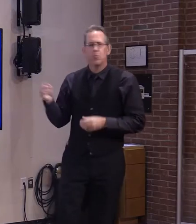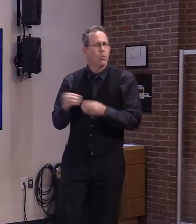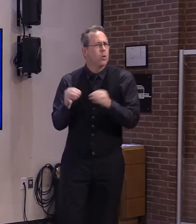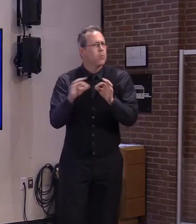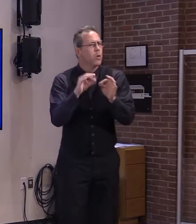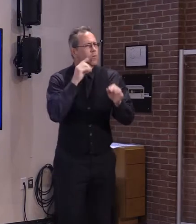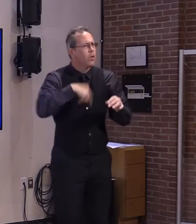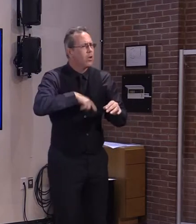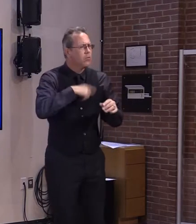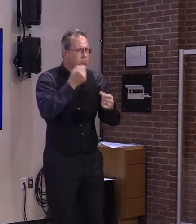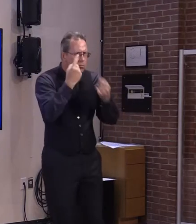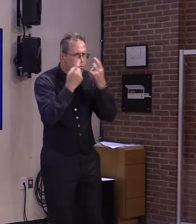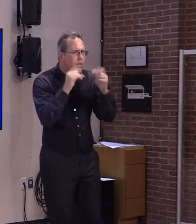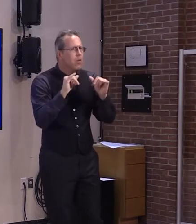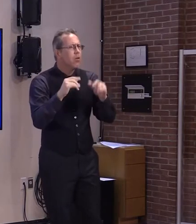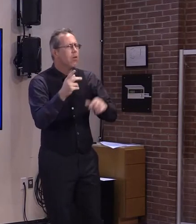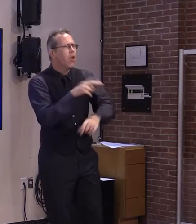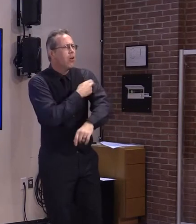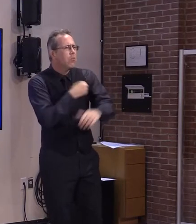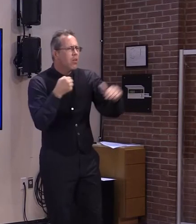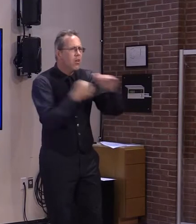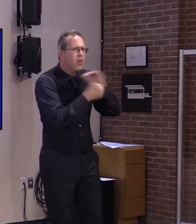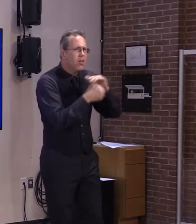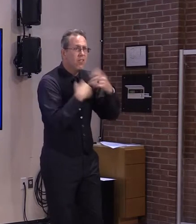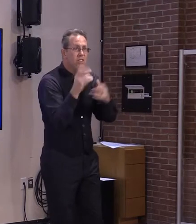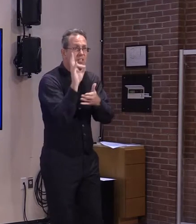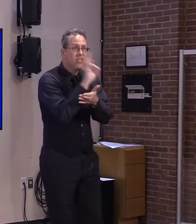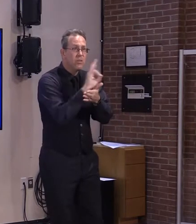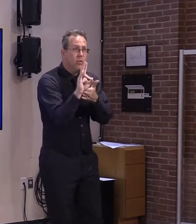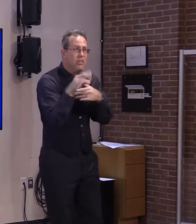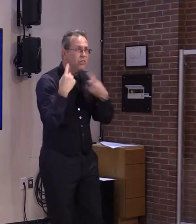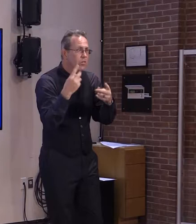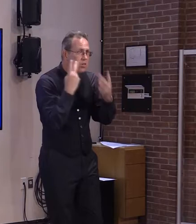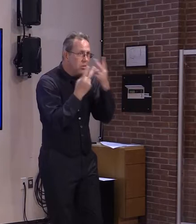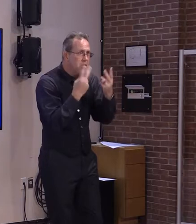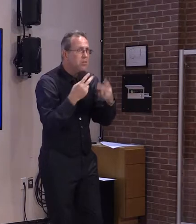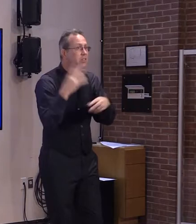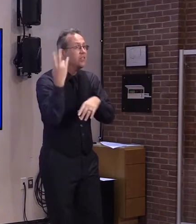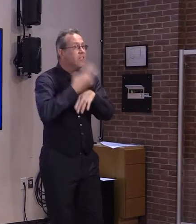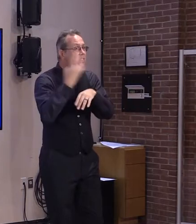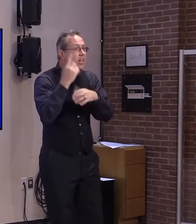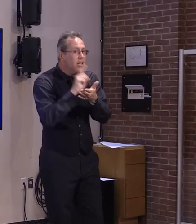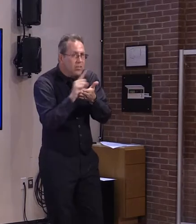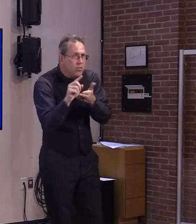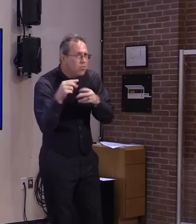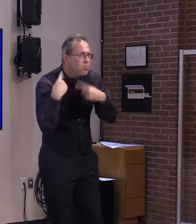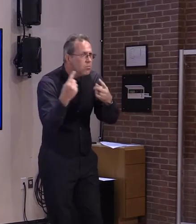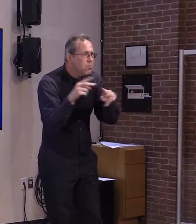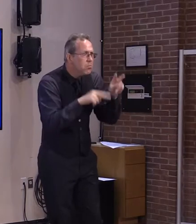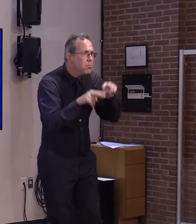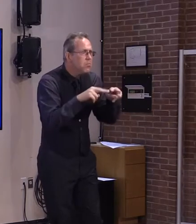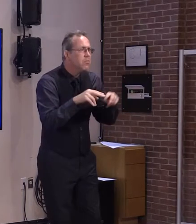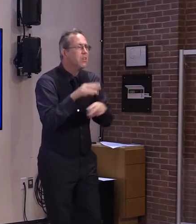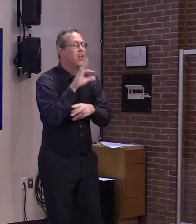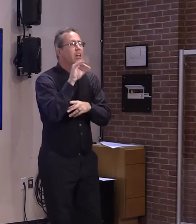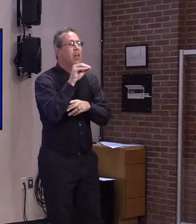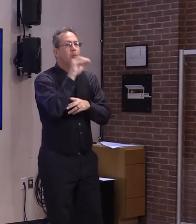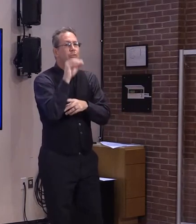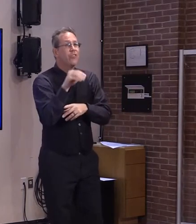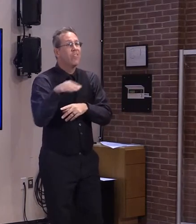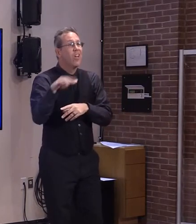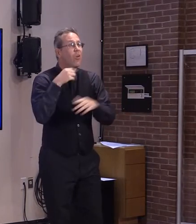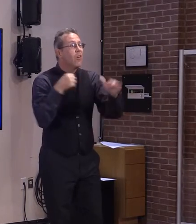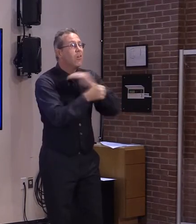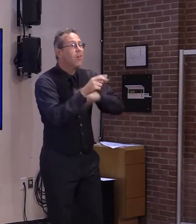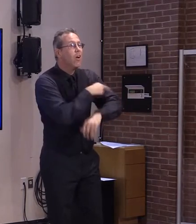the hospital over the last 7 days have been unvaccinated. So again, all the more reason to convince your